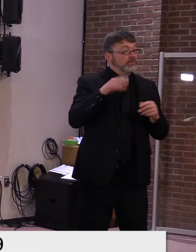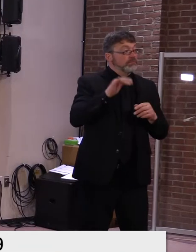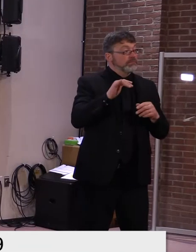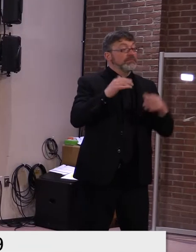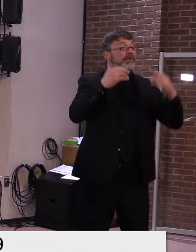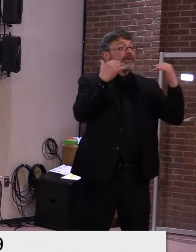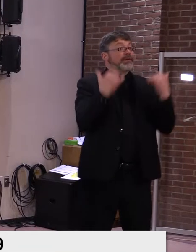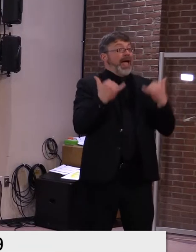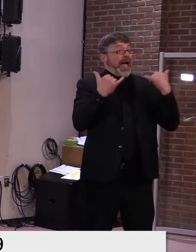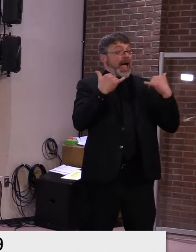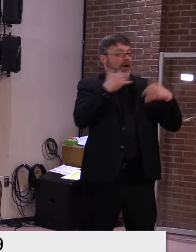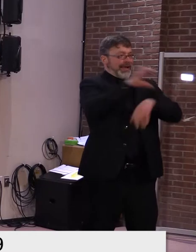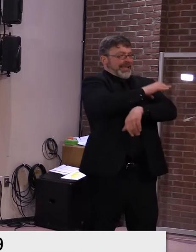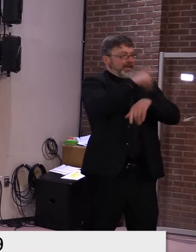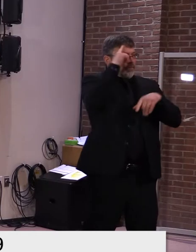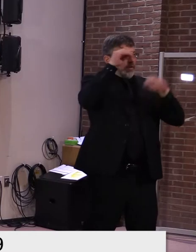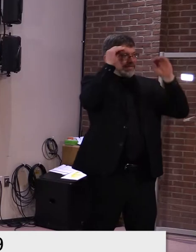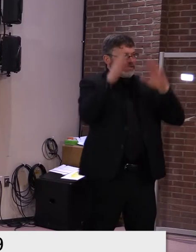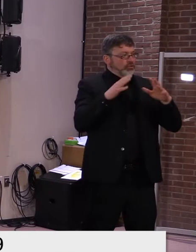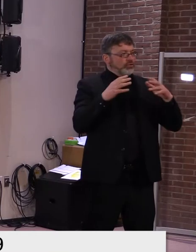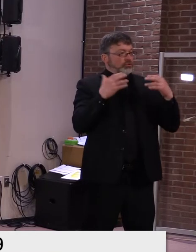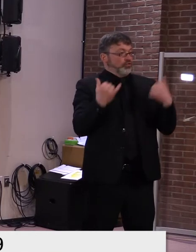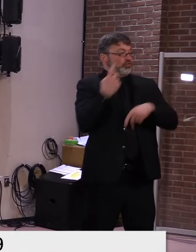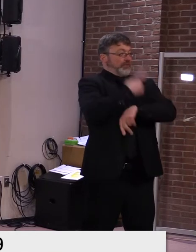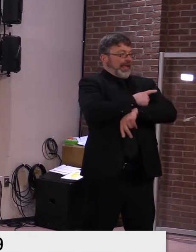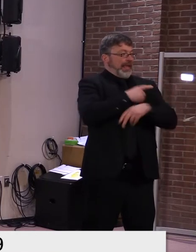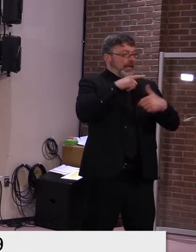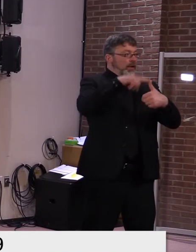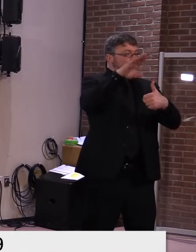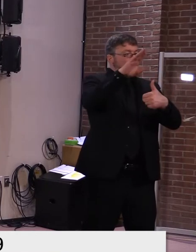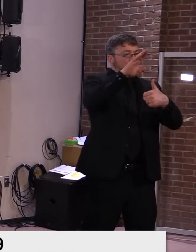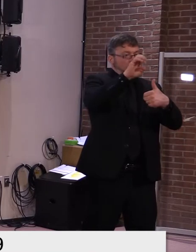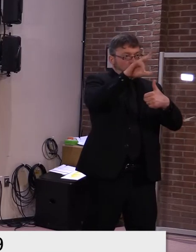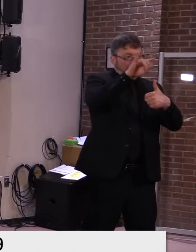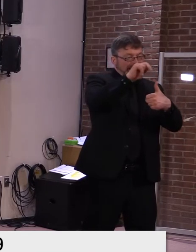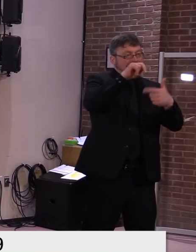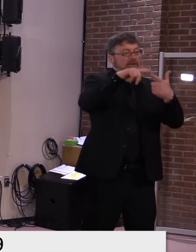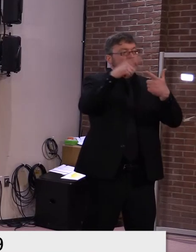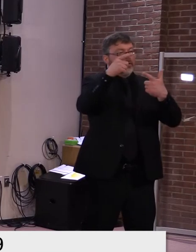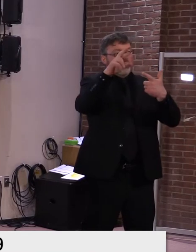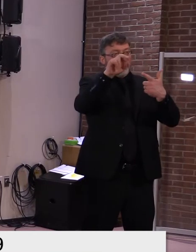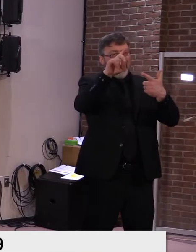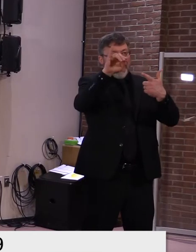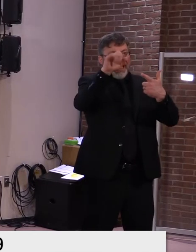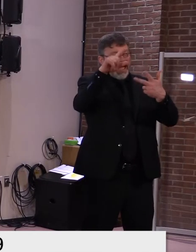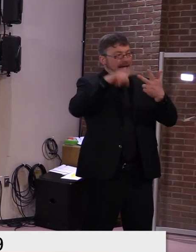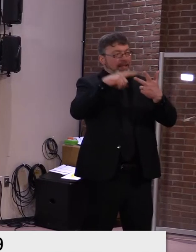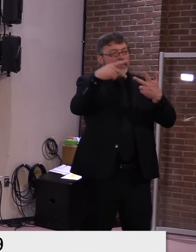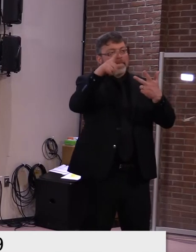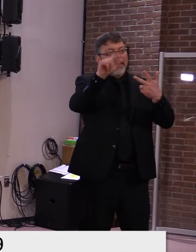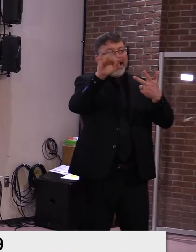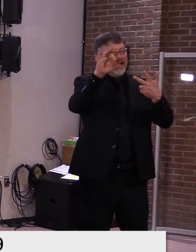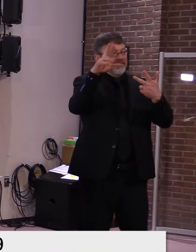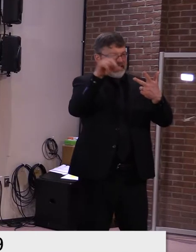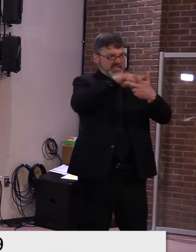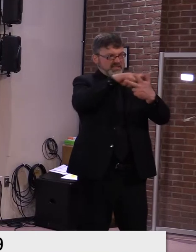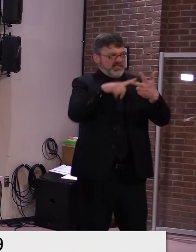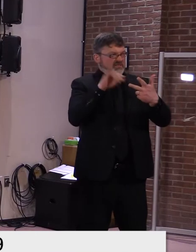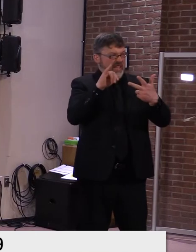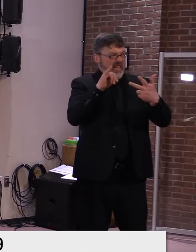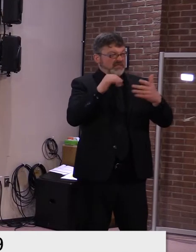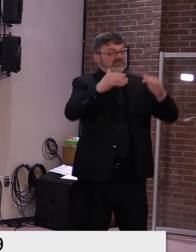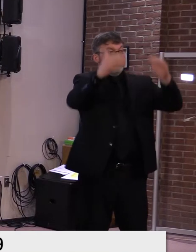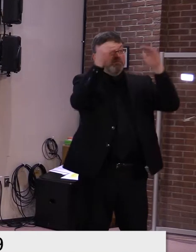and Plainfield today, Wells River on tomorrow on March 27th, and Rutland and Hartford on